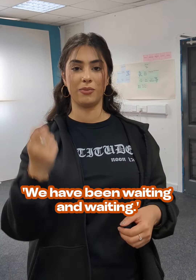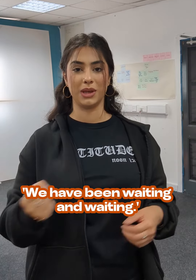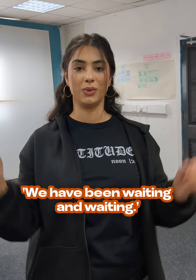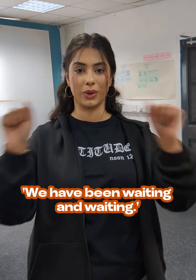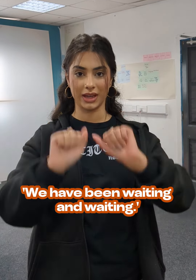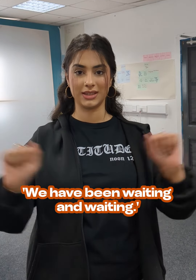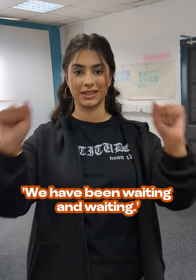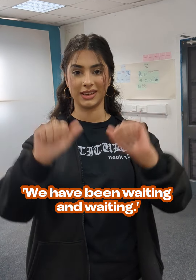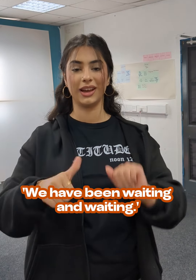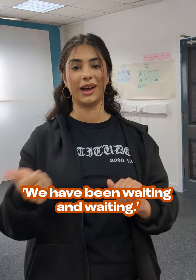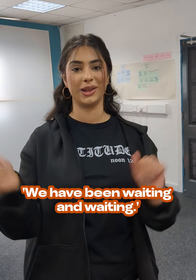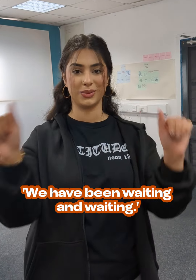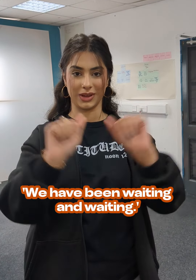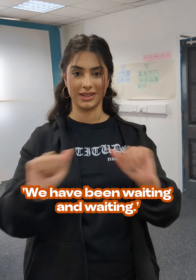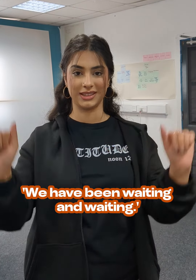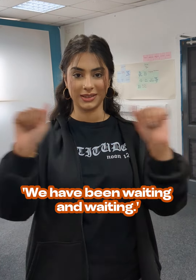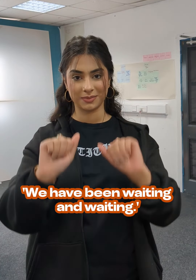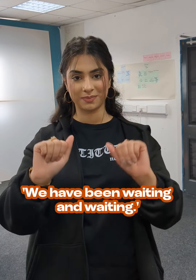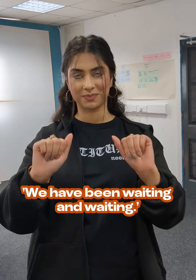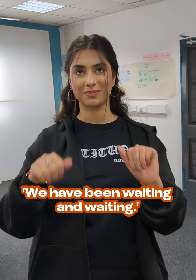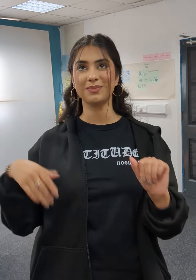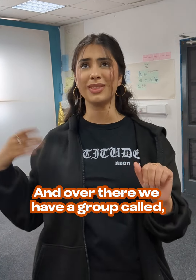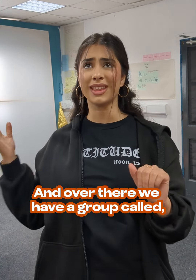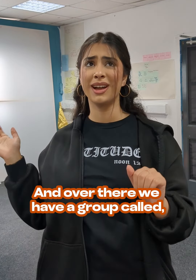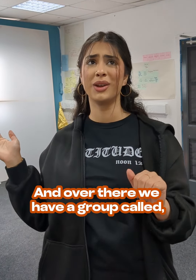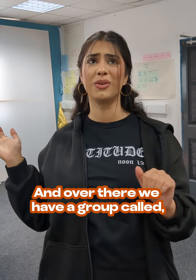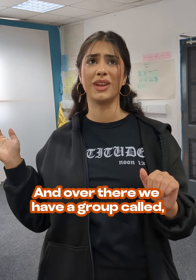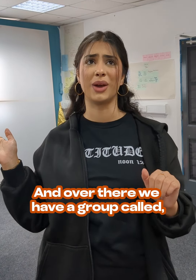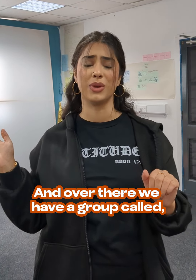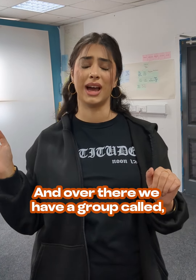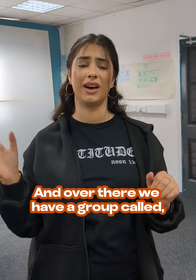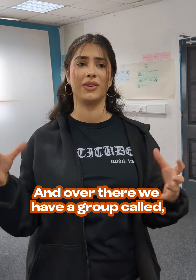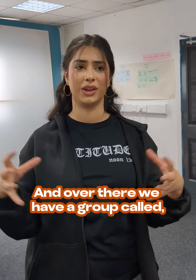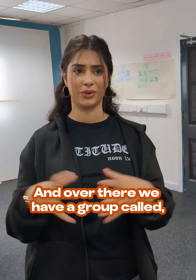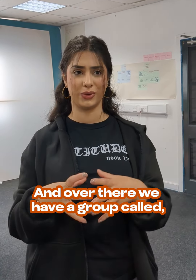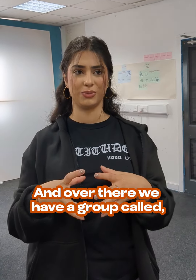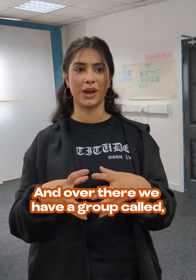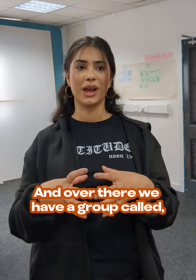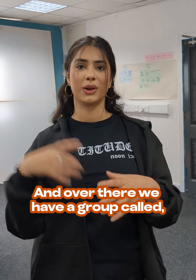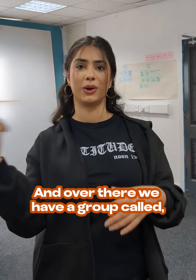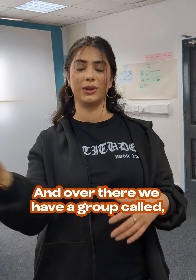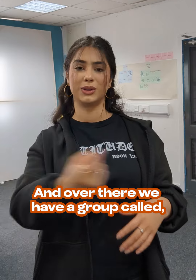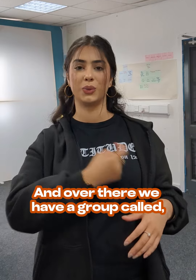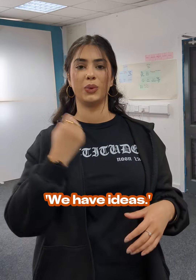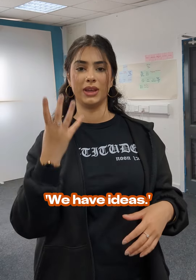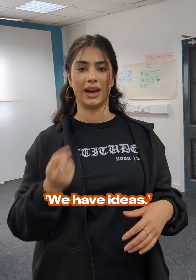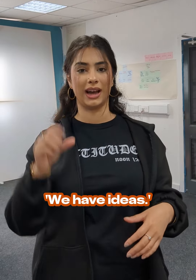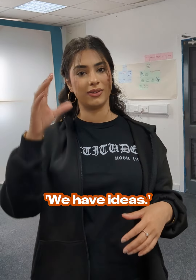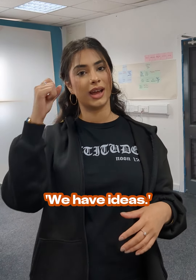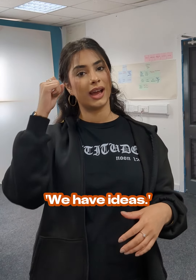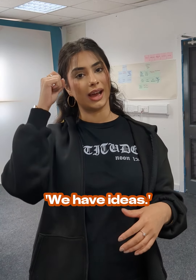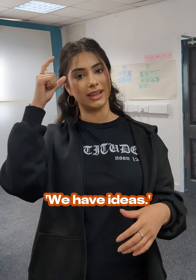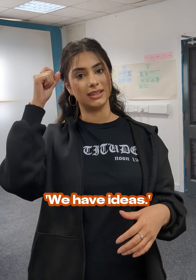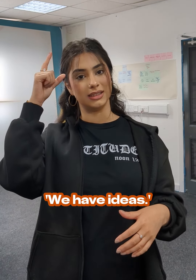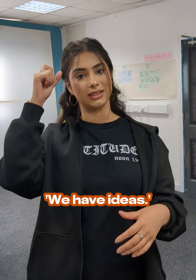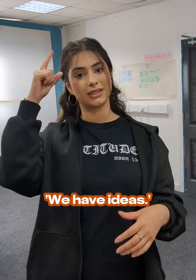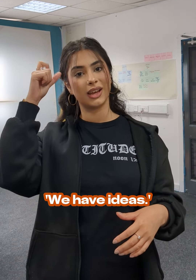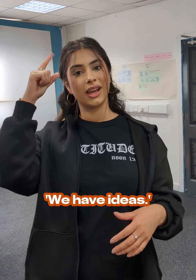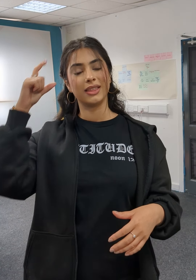Been Waiting and Waiting. And over there we have a group called We Have Ideas. That